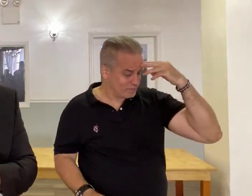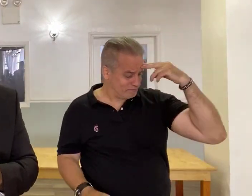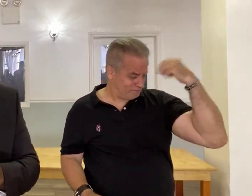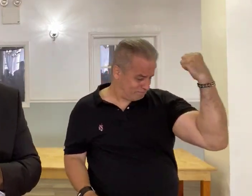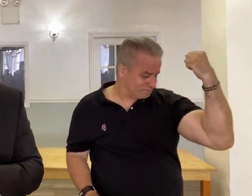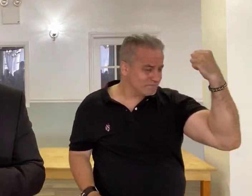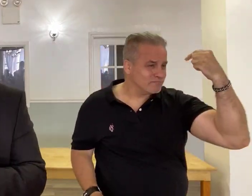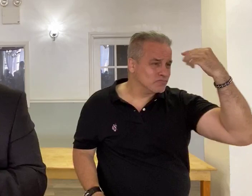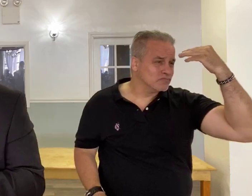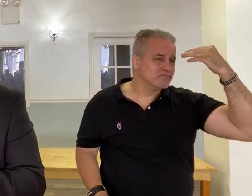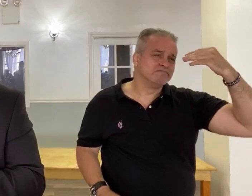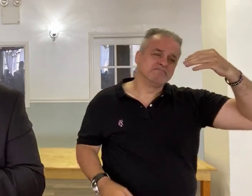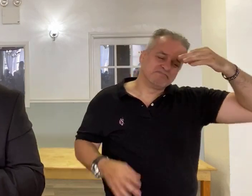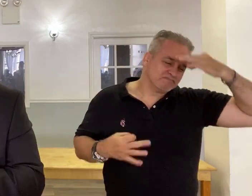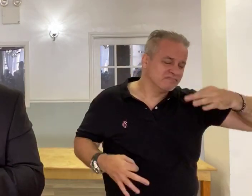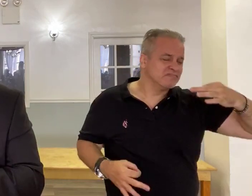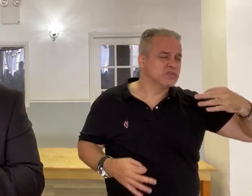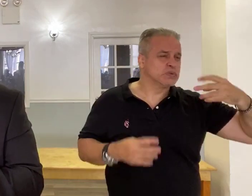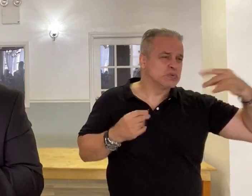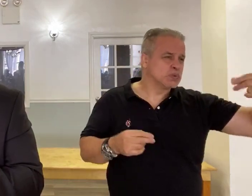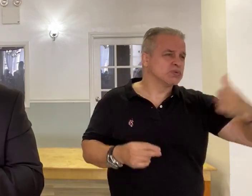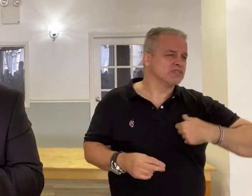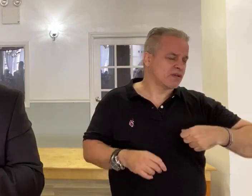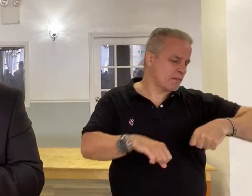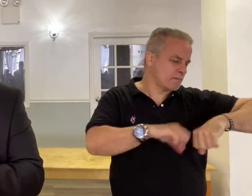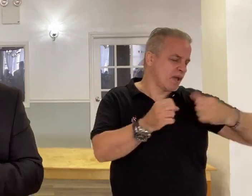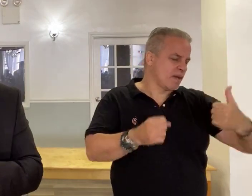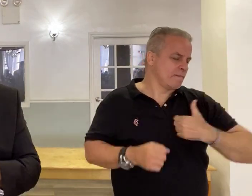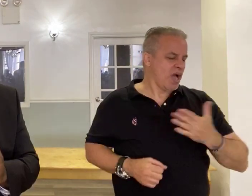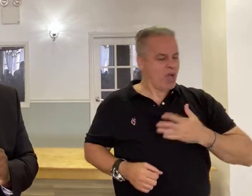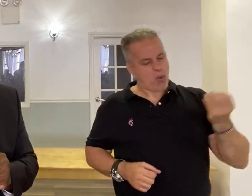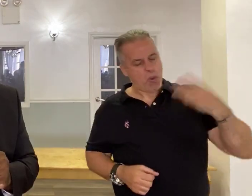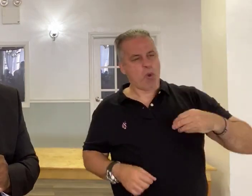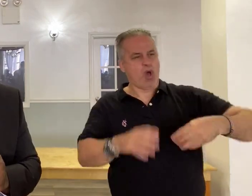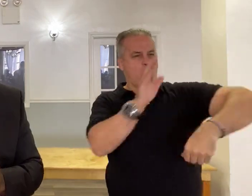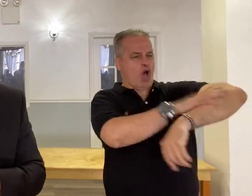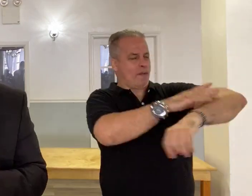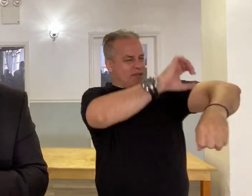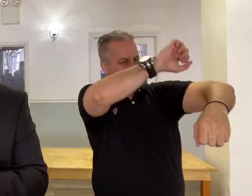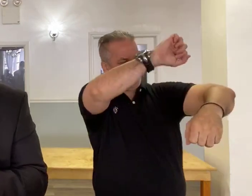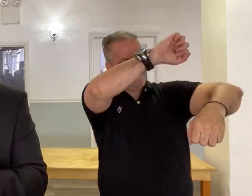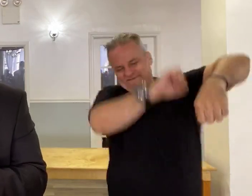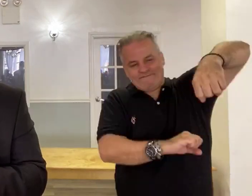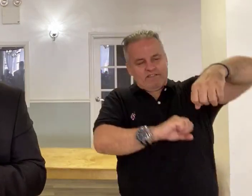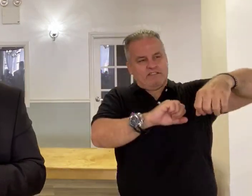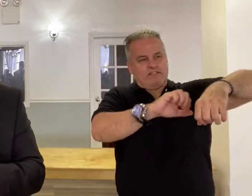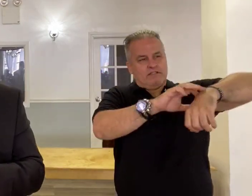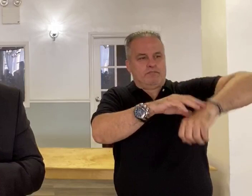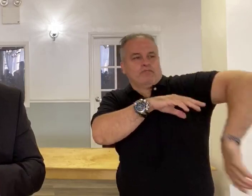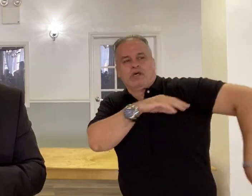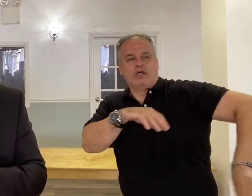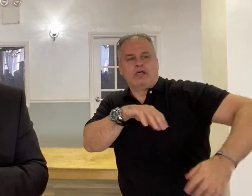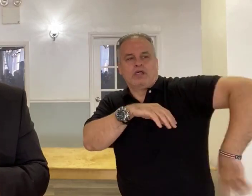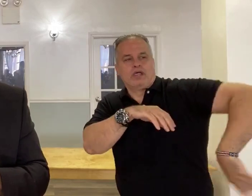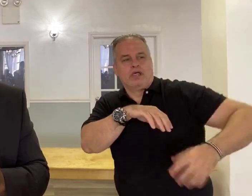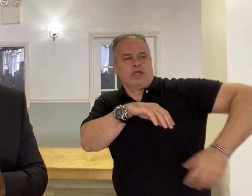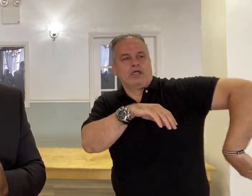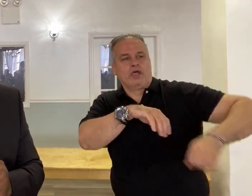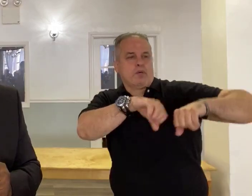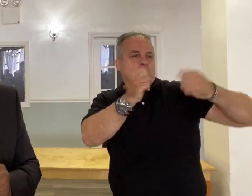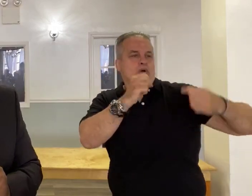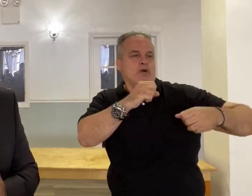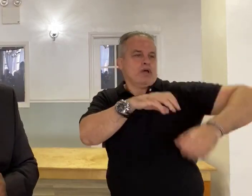that. He did it. God gave him the strength. Maybe God gave him that vision so that he would have